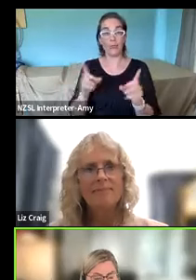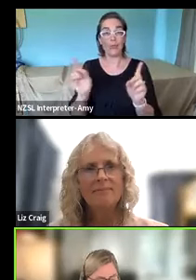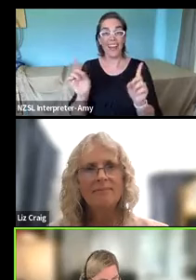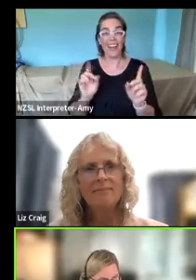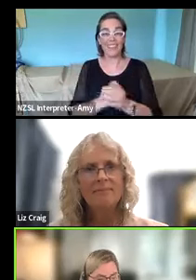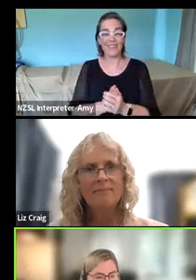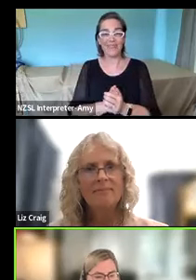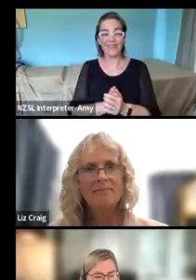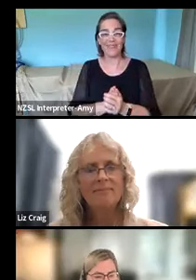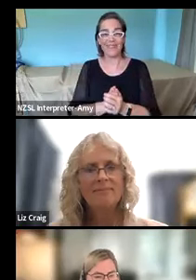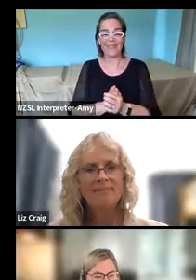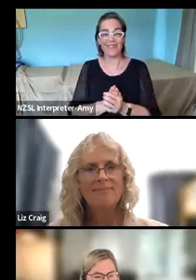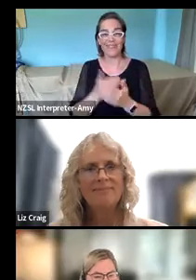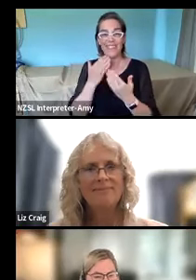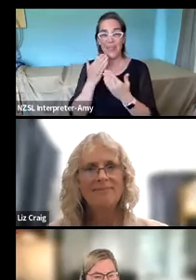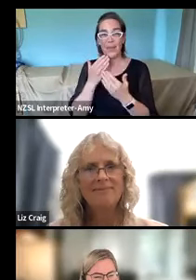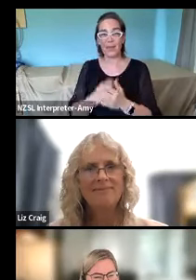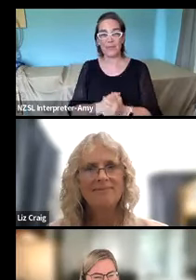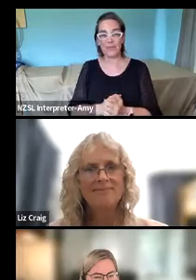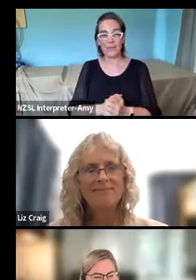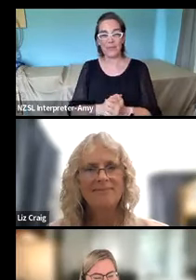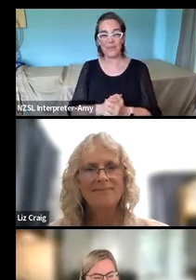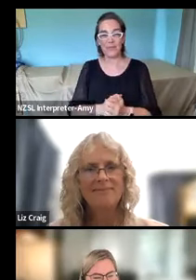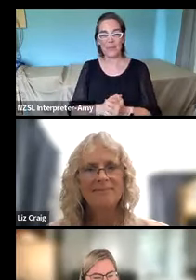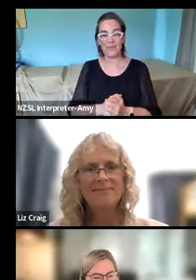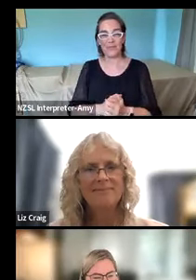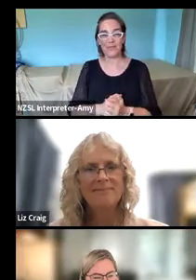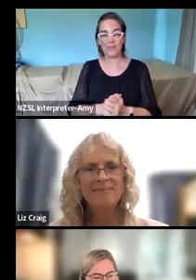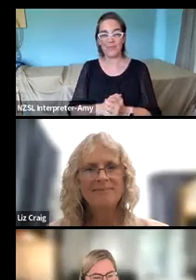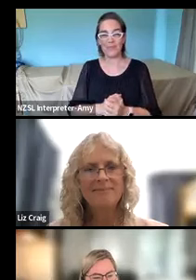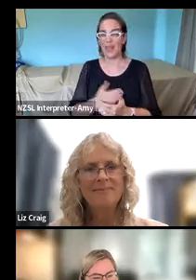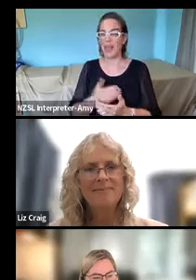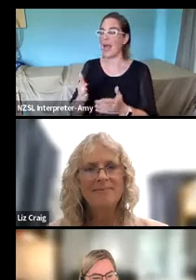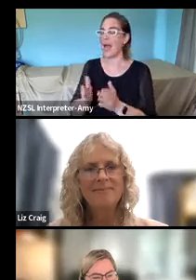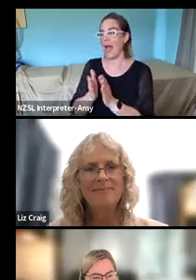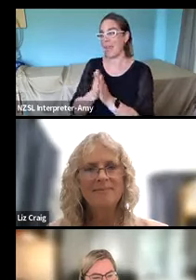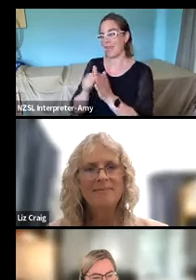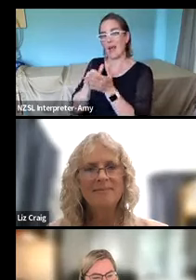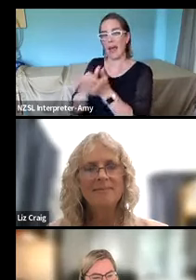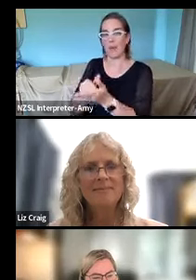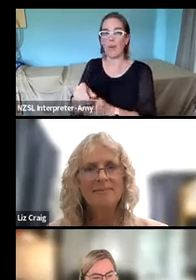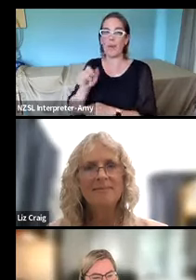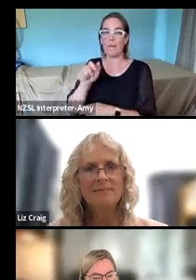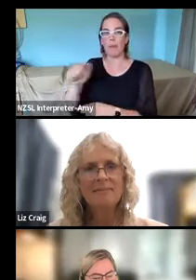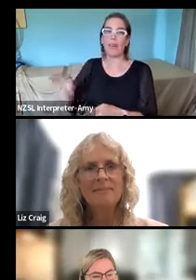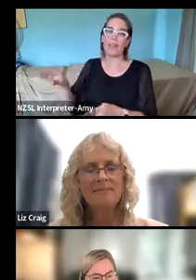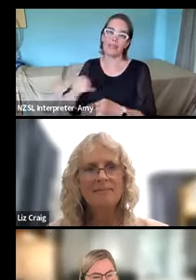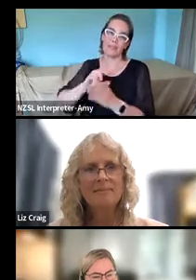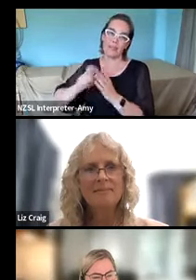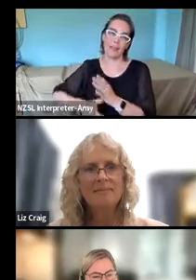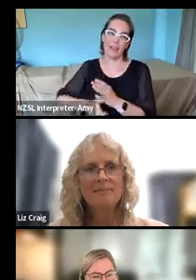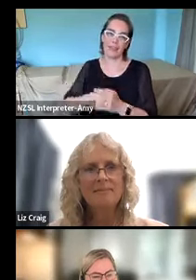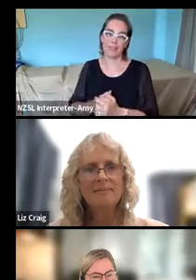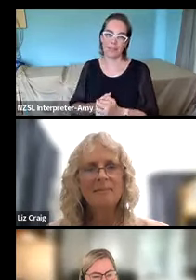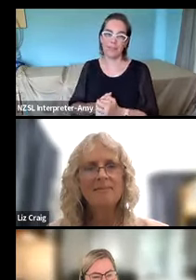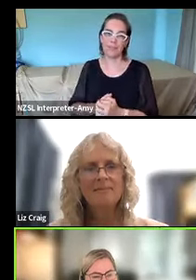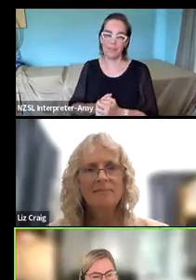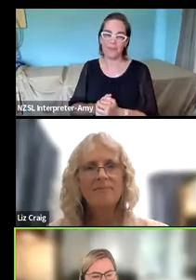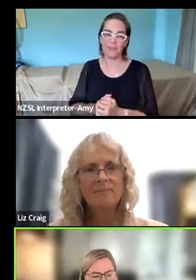been a good submission. That's fine. And don't mind helping out when it comes to people with learning disabilities, to be there as a representative for